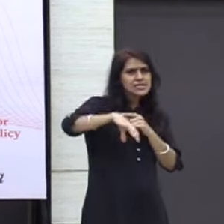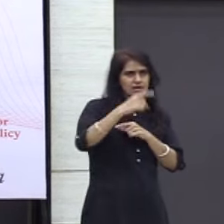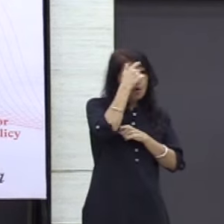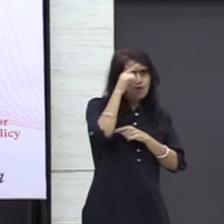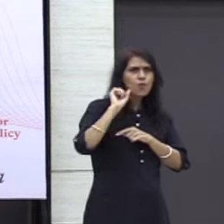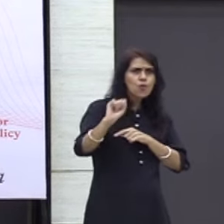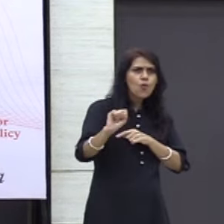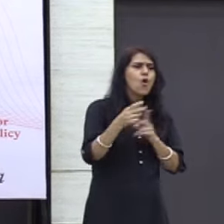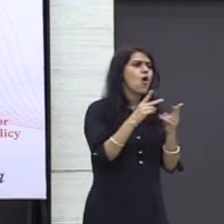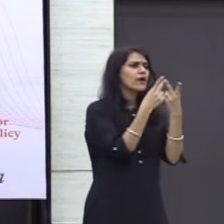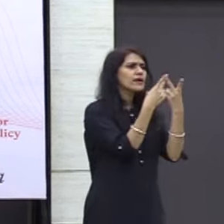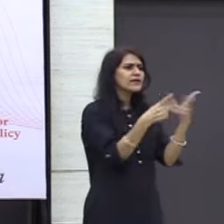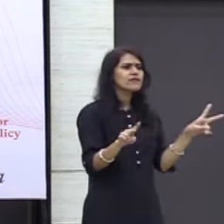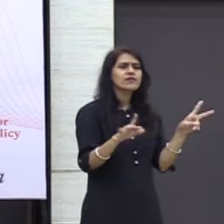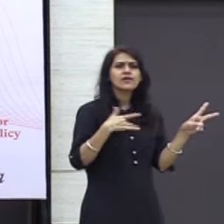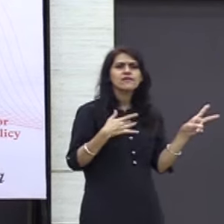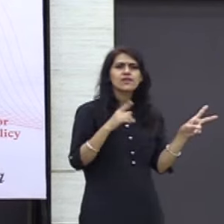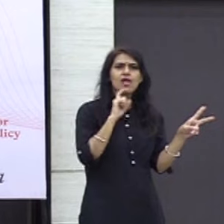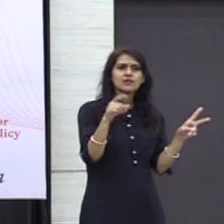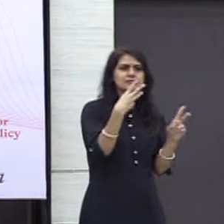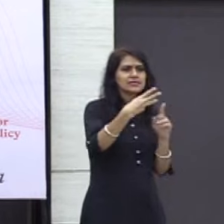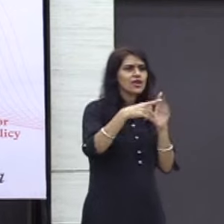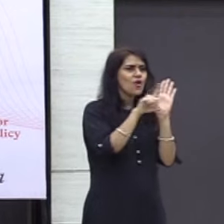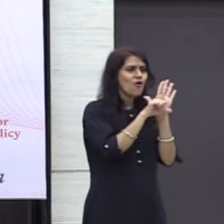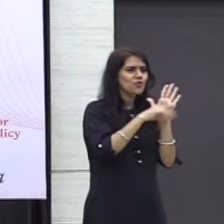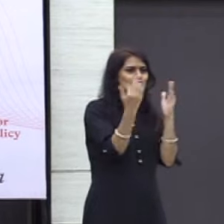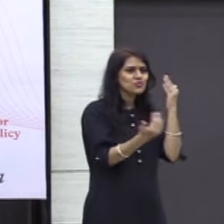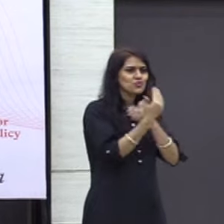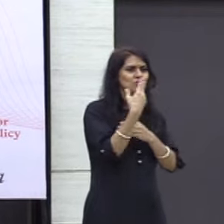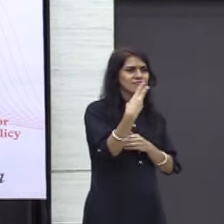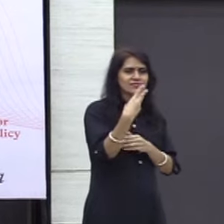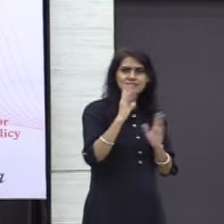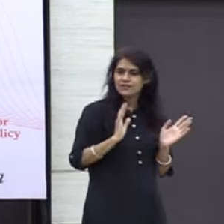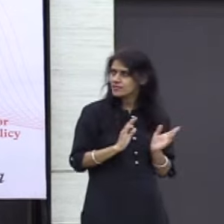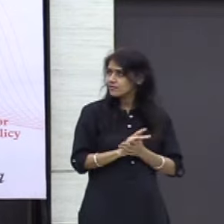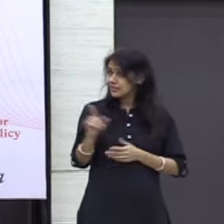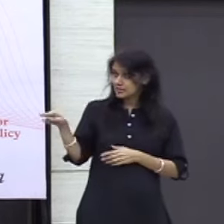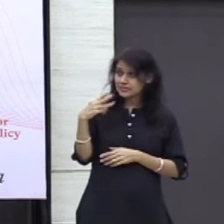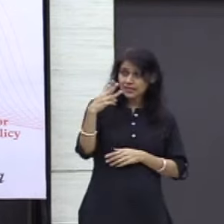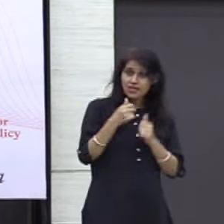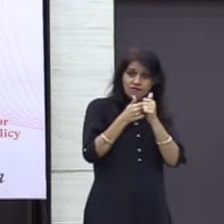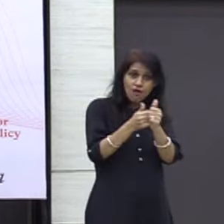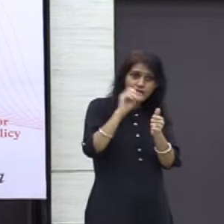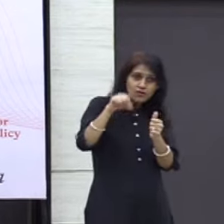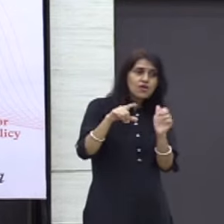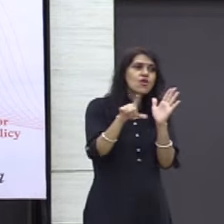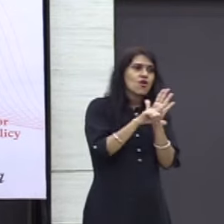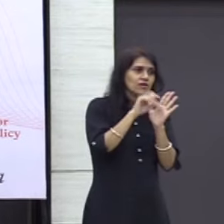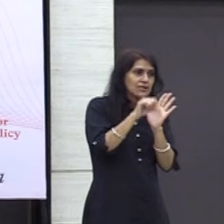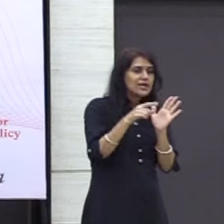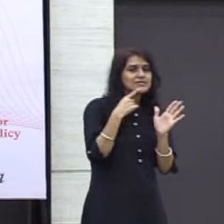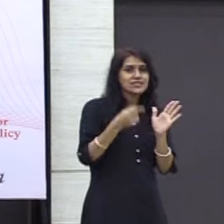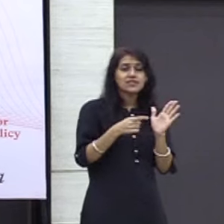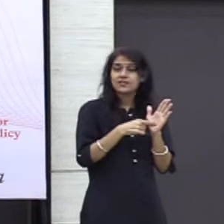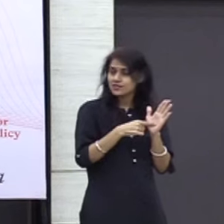something markedly different in these three legislations? In these three legislations. That's right. No, I think the intent of the